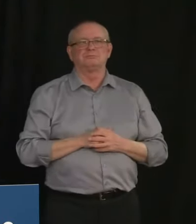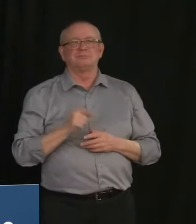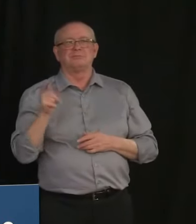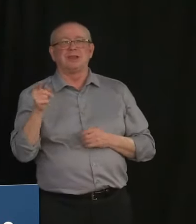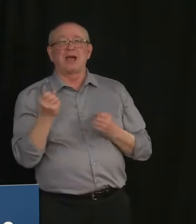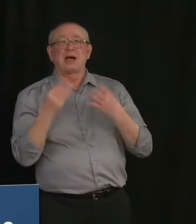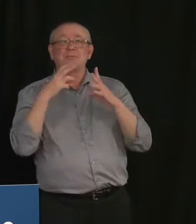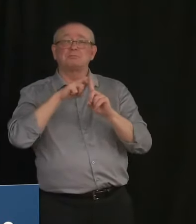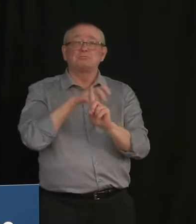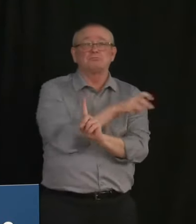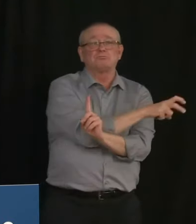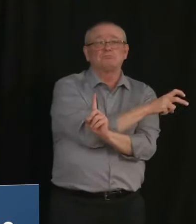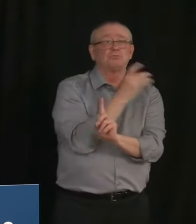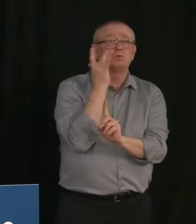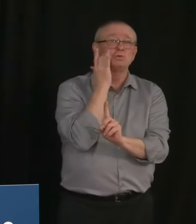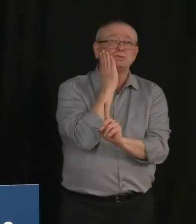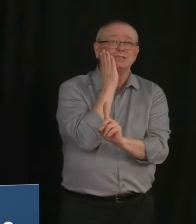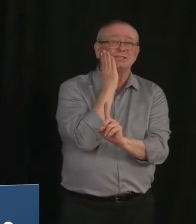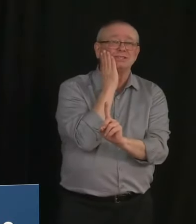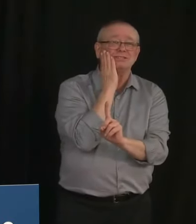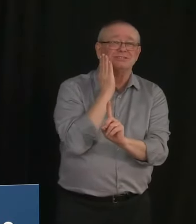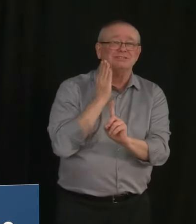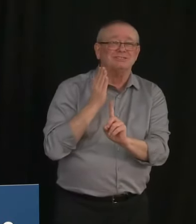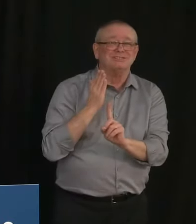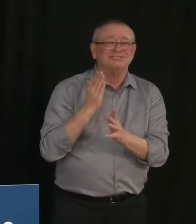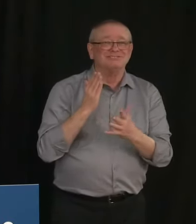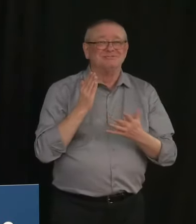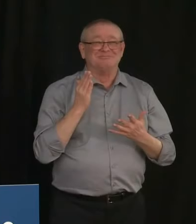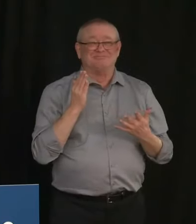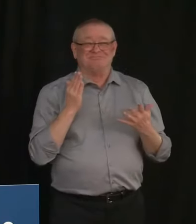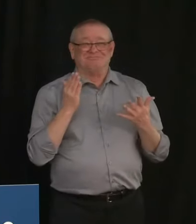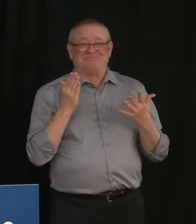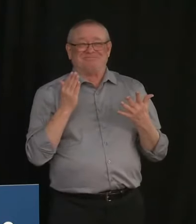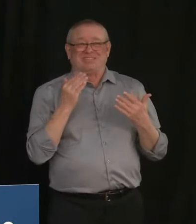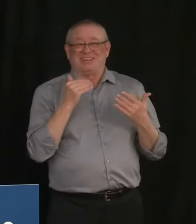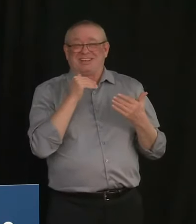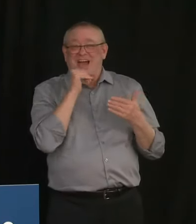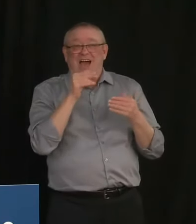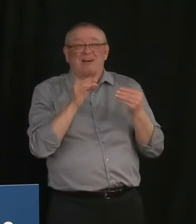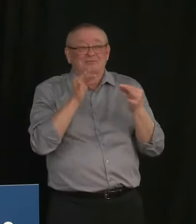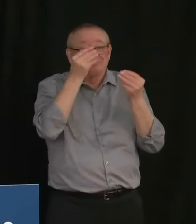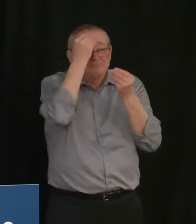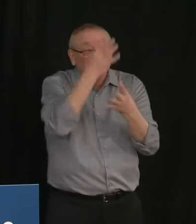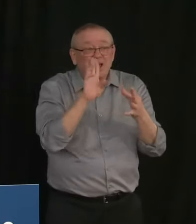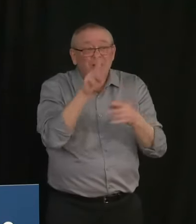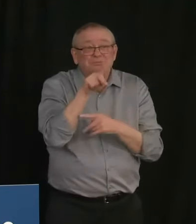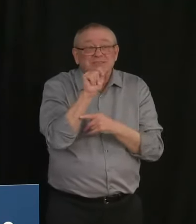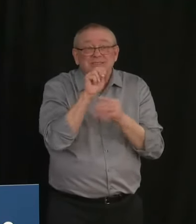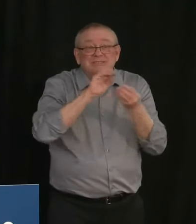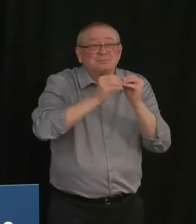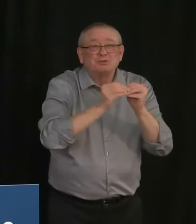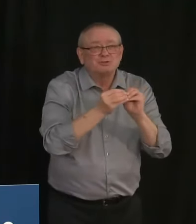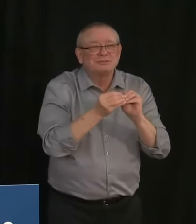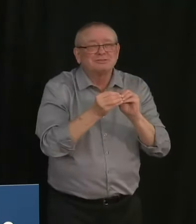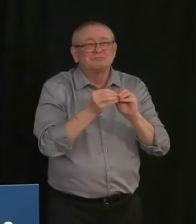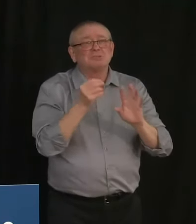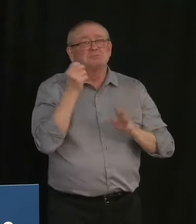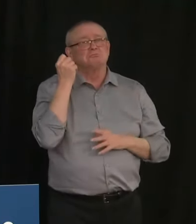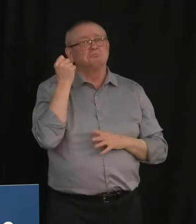rooms that is up to current numbers today, but I do know that we have had an increase over the past few